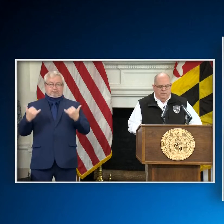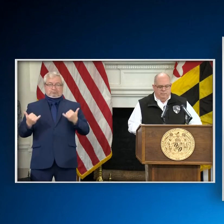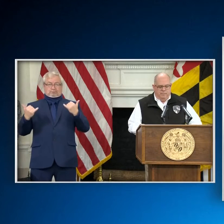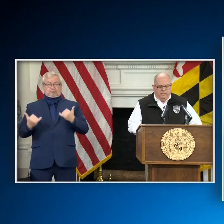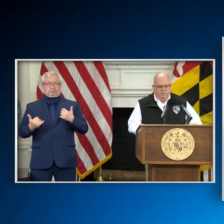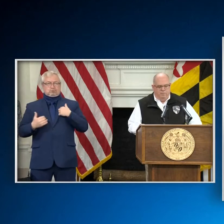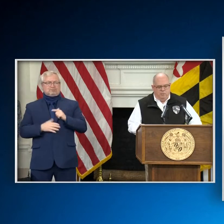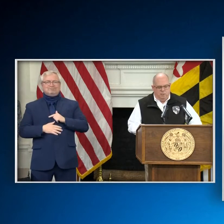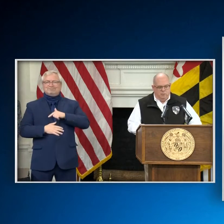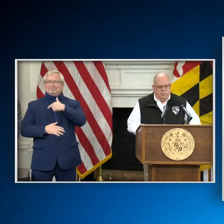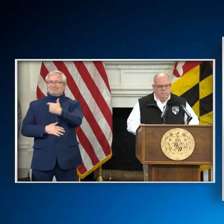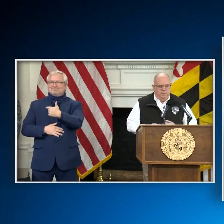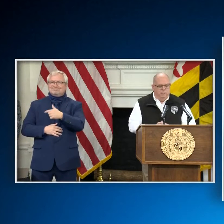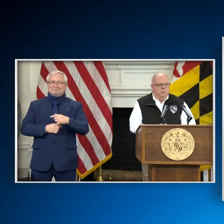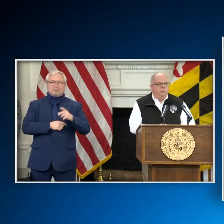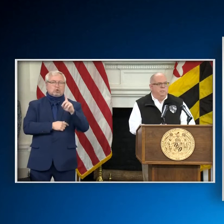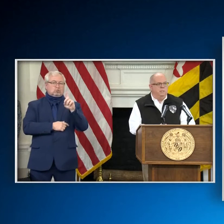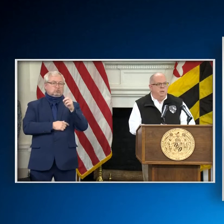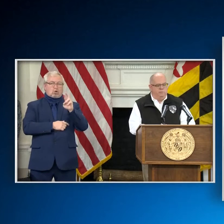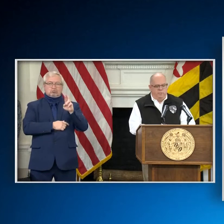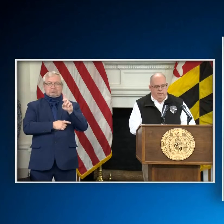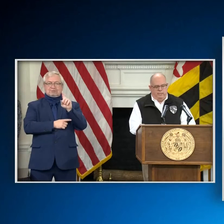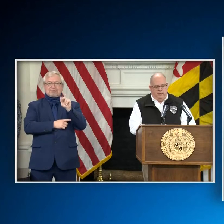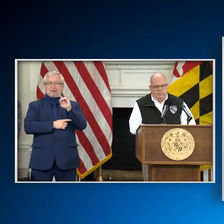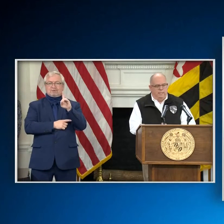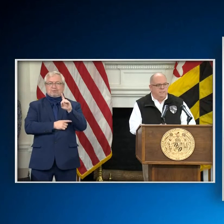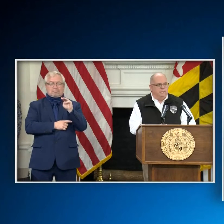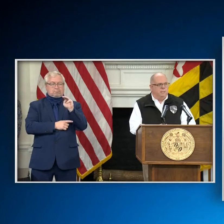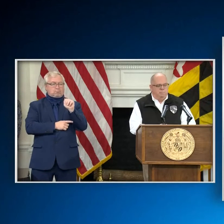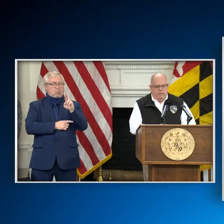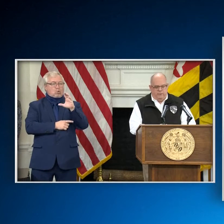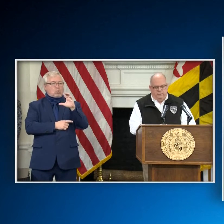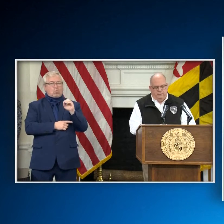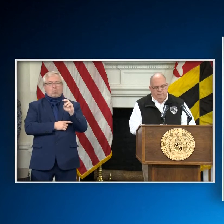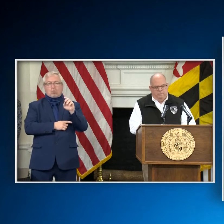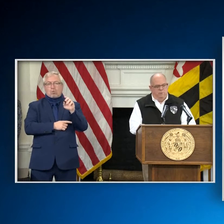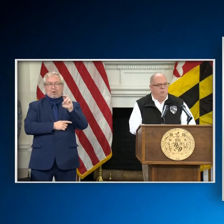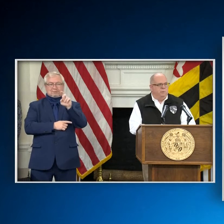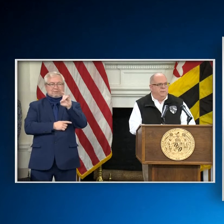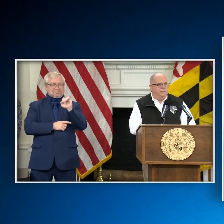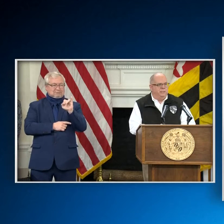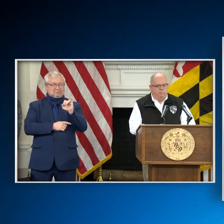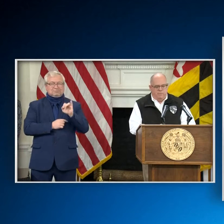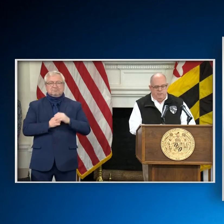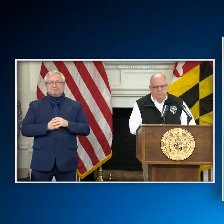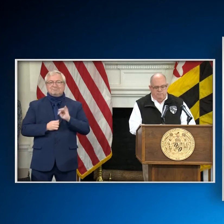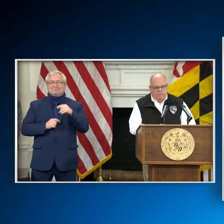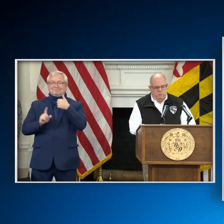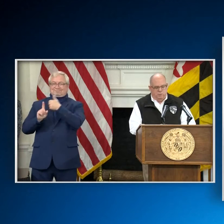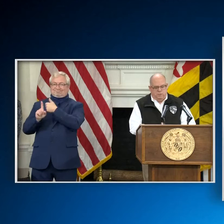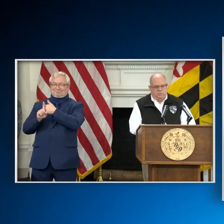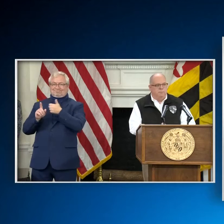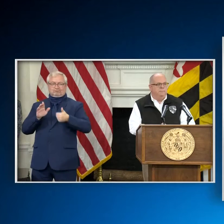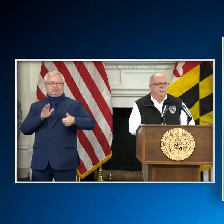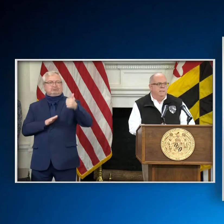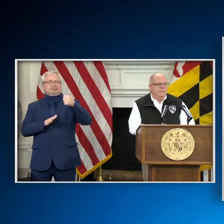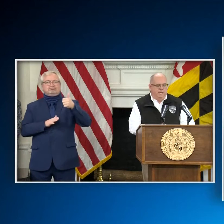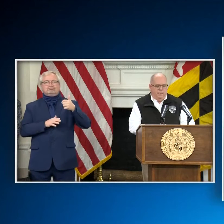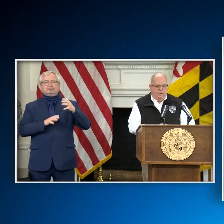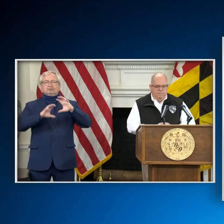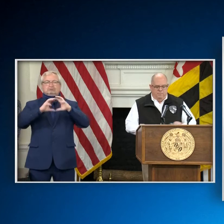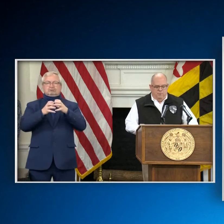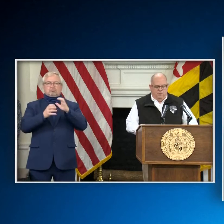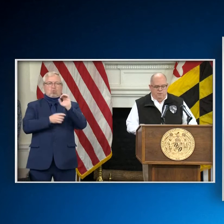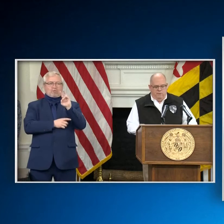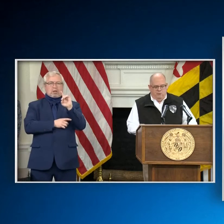Dr. David Marcosi, who is the COVID-19 Incident Commander for the University of Maryland Medical System